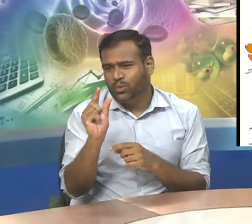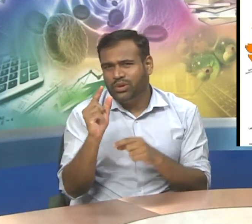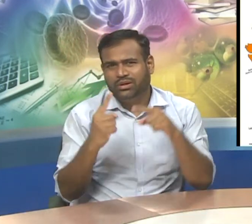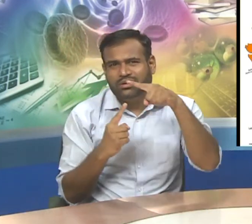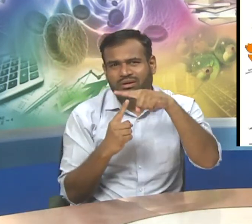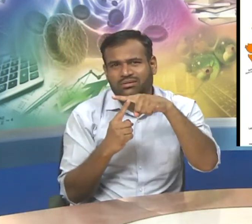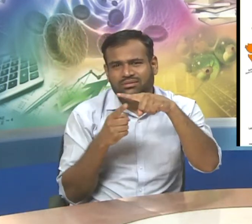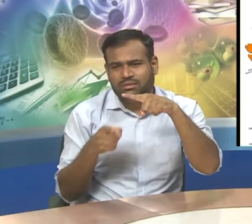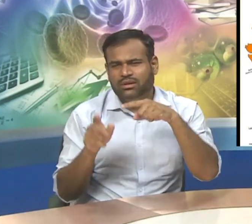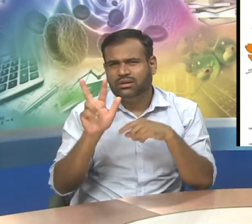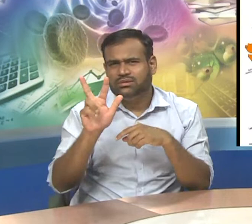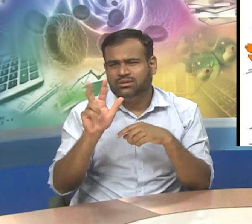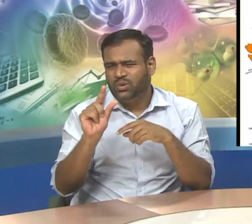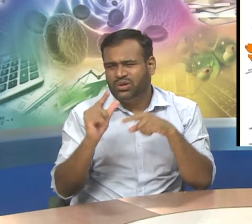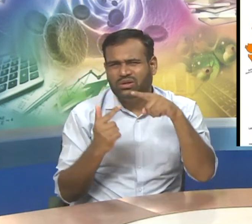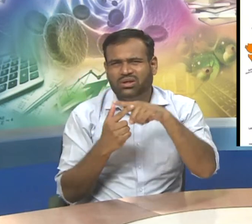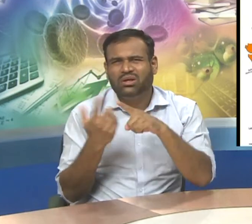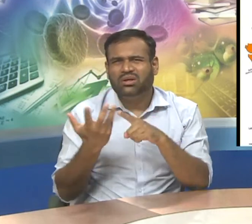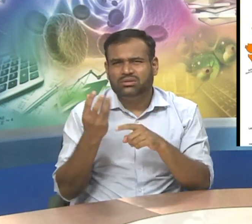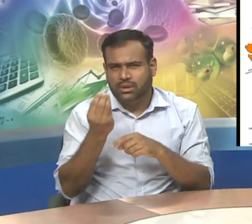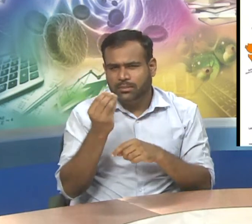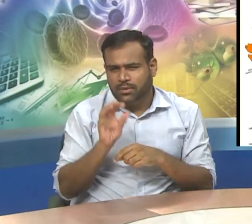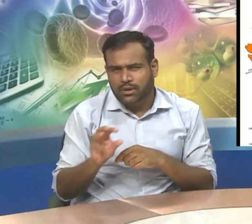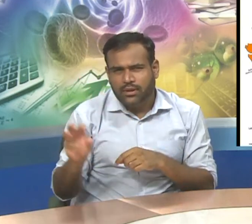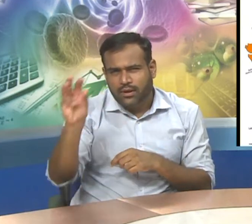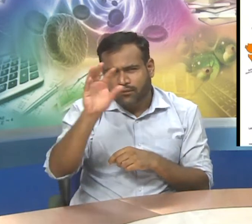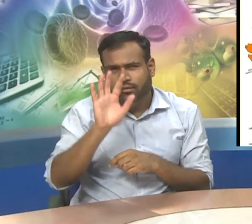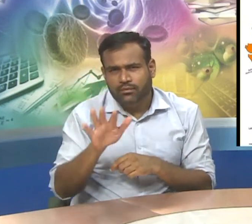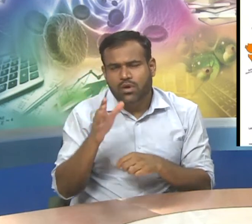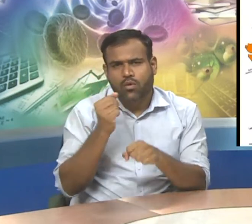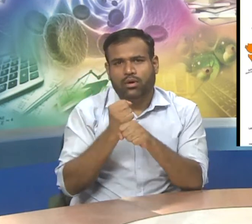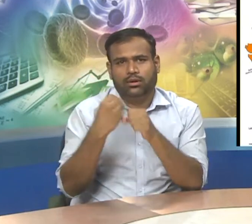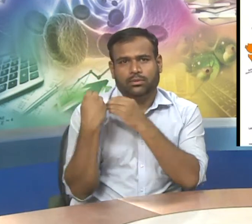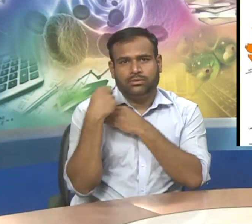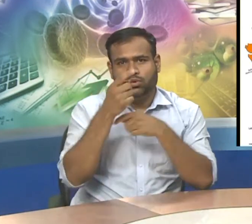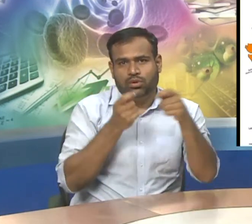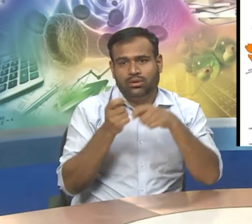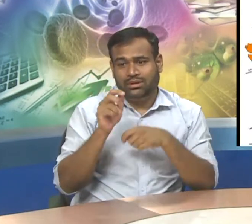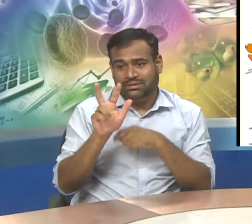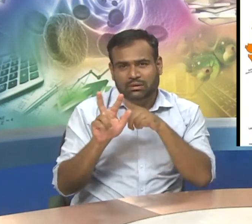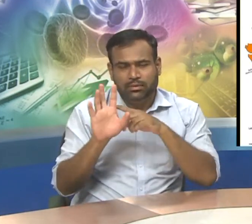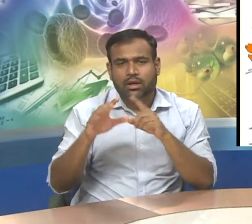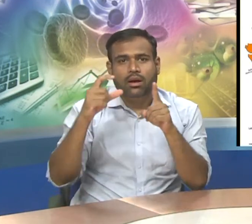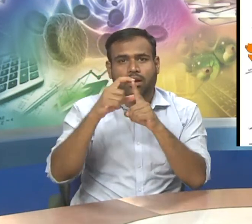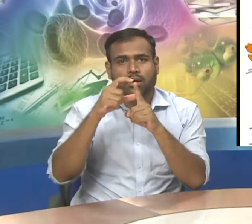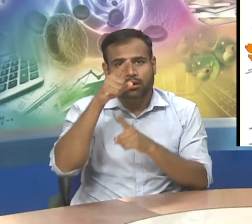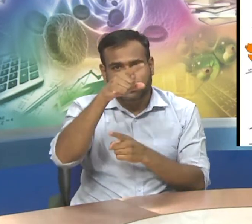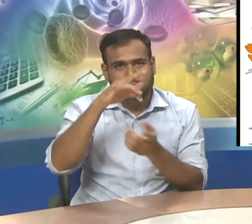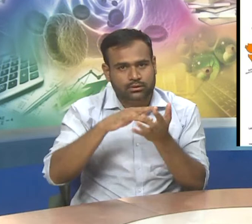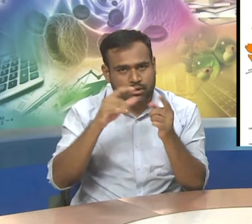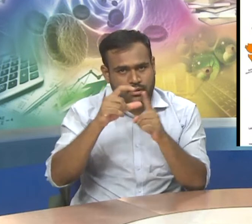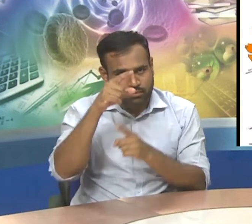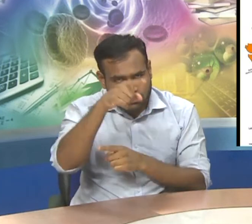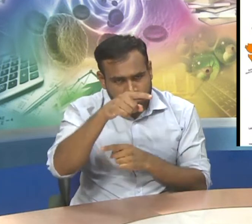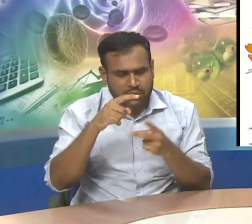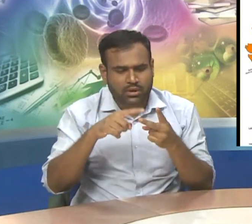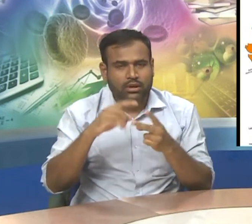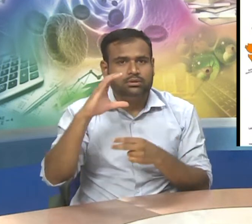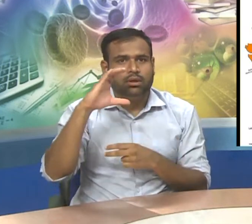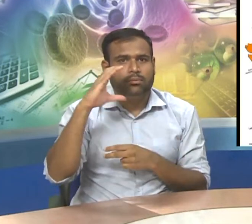India map. It is a political map, and in this you can easily understand that we have federal